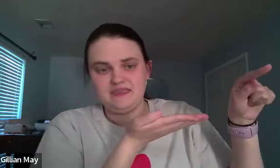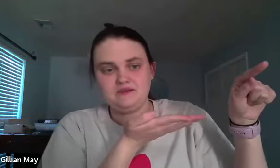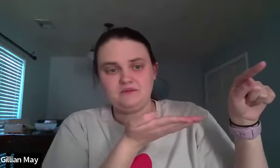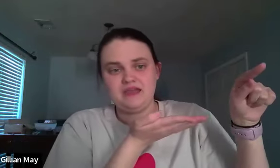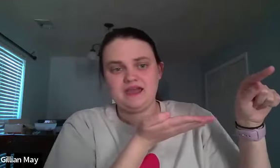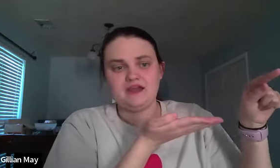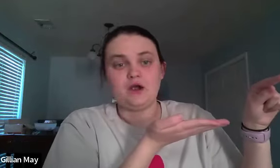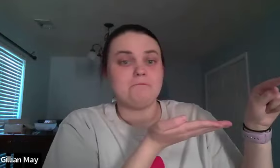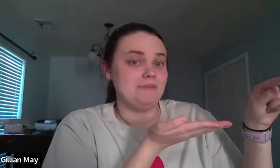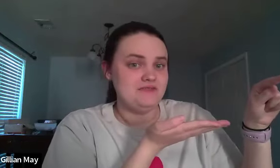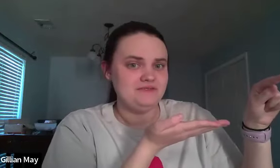Then we had our month.